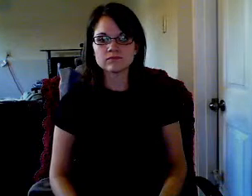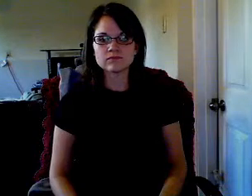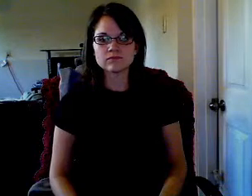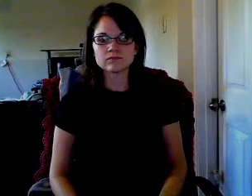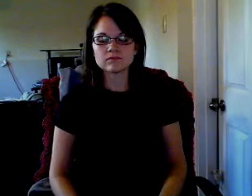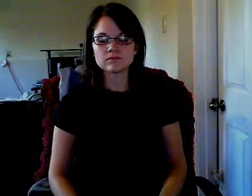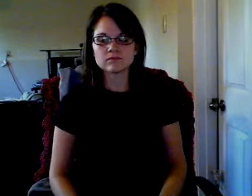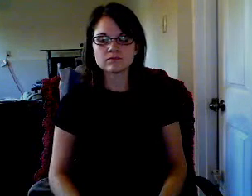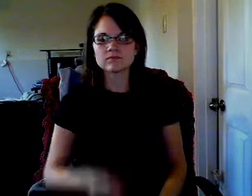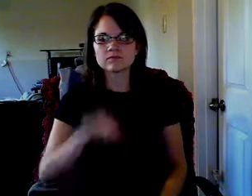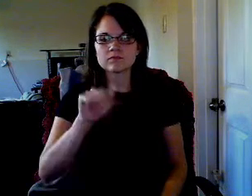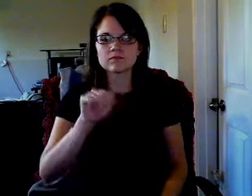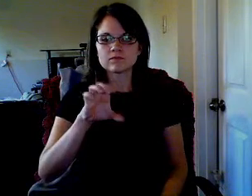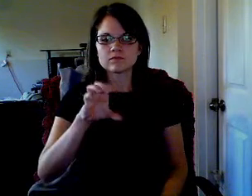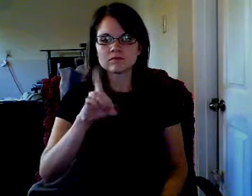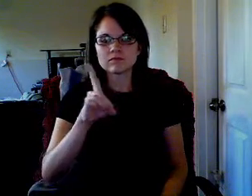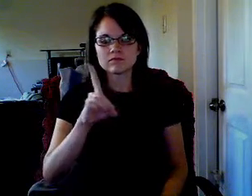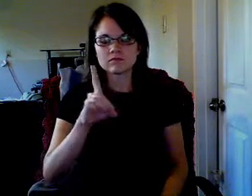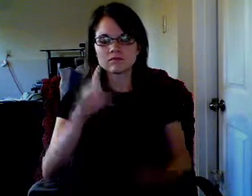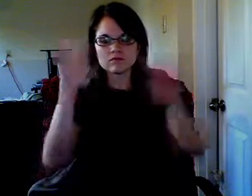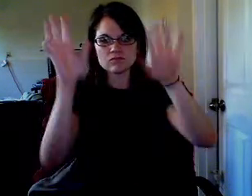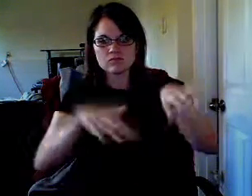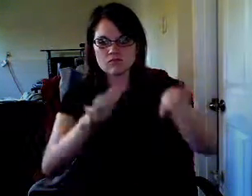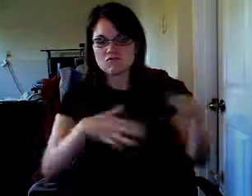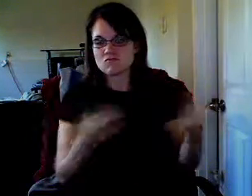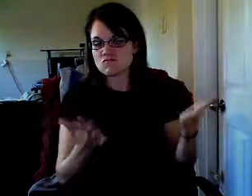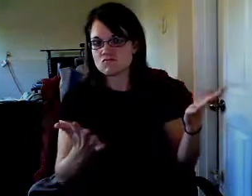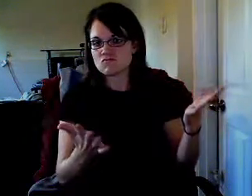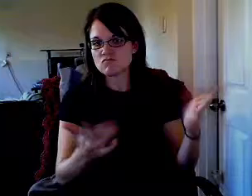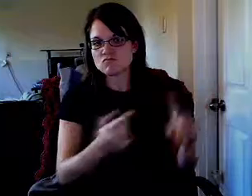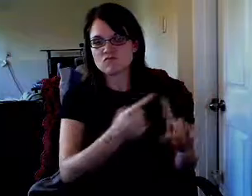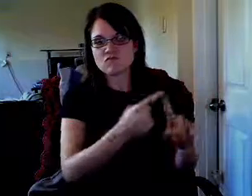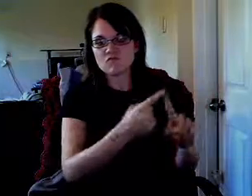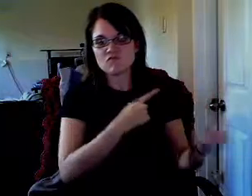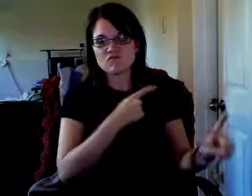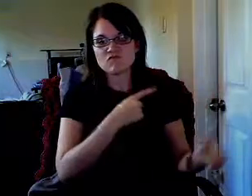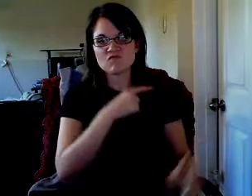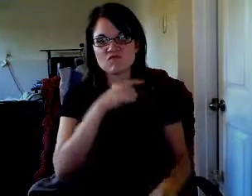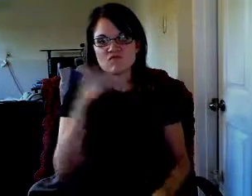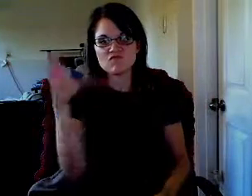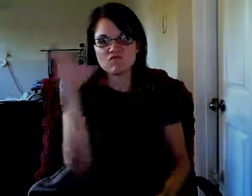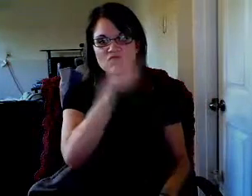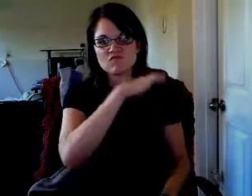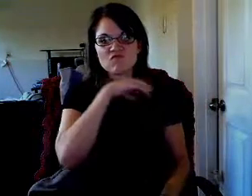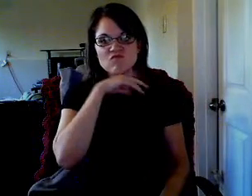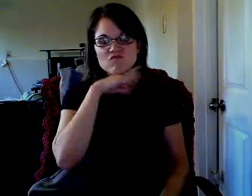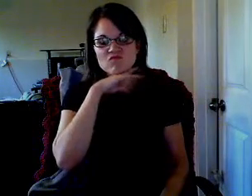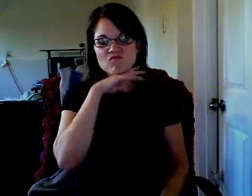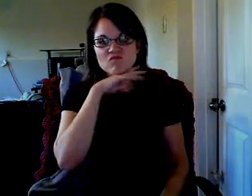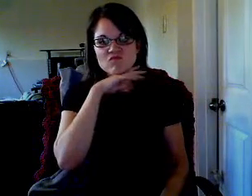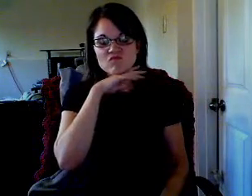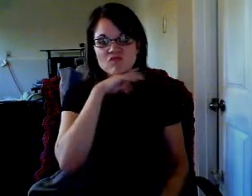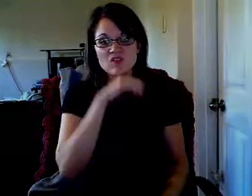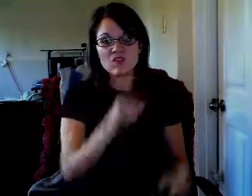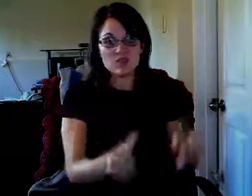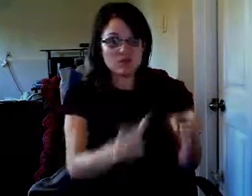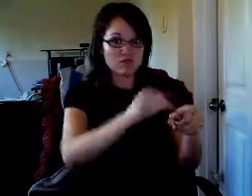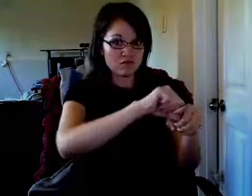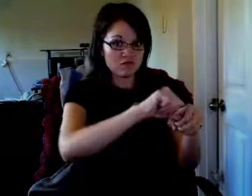What is acid rain? Acid rain is a result of air pollution. When any type of a fuel is burnt,